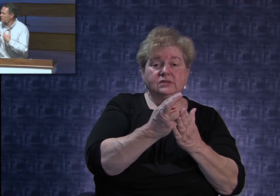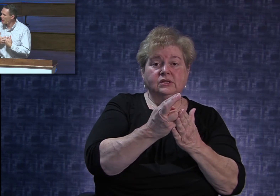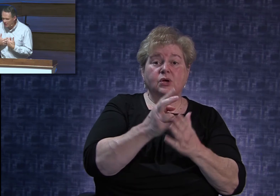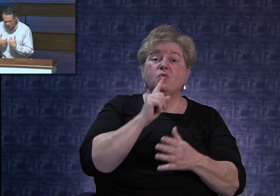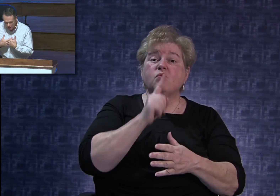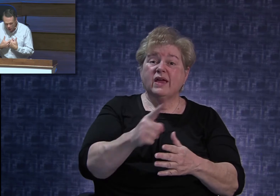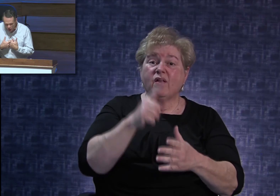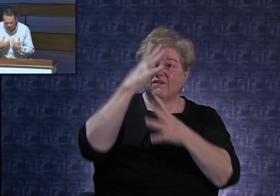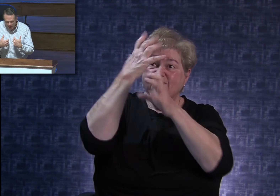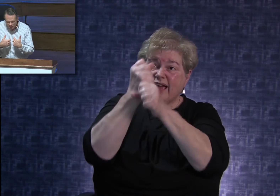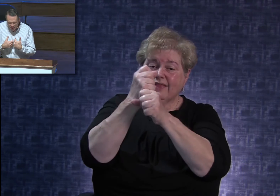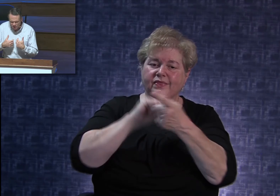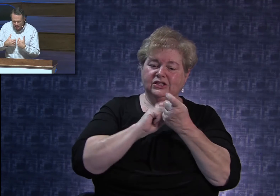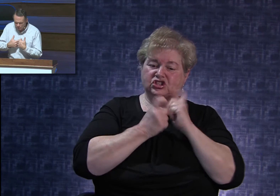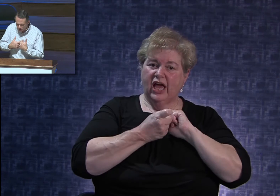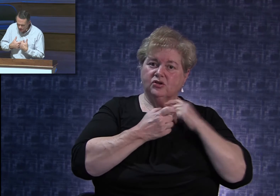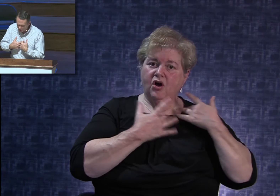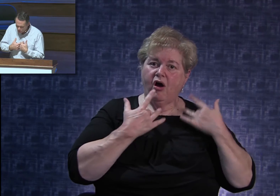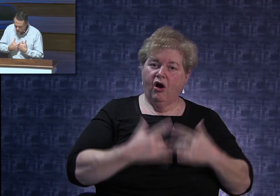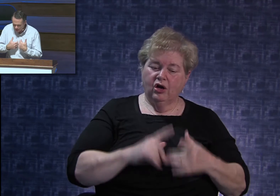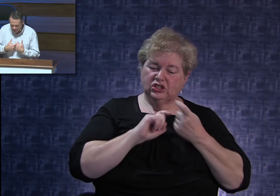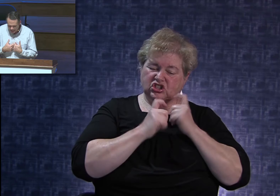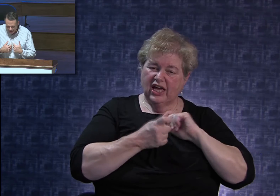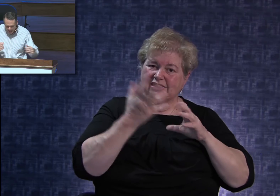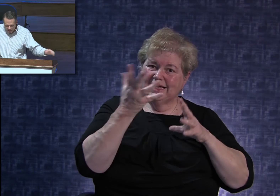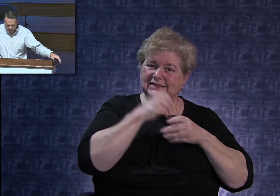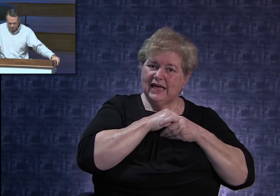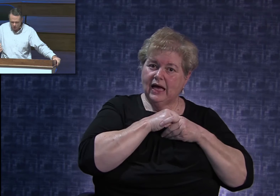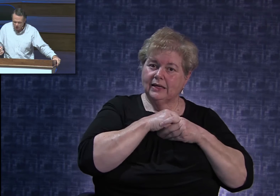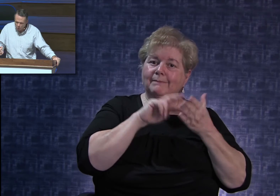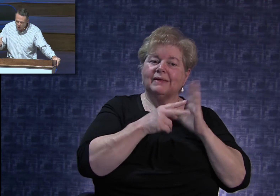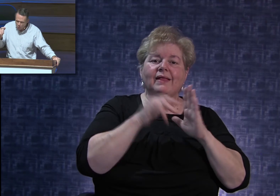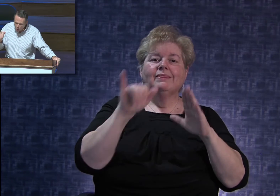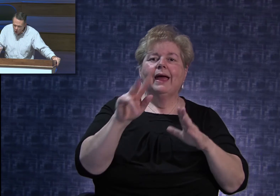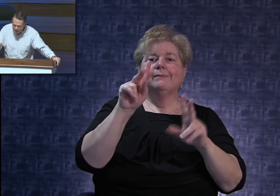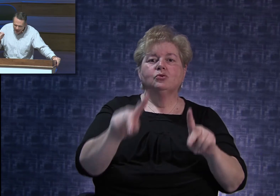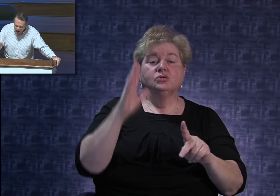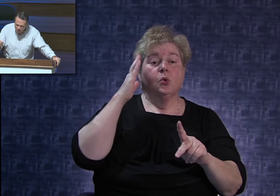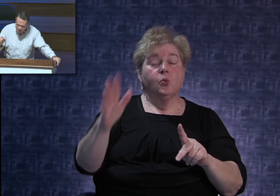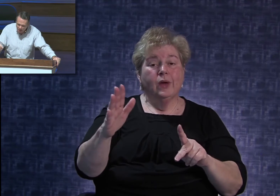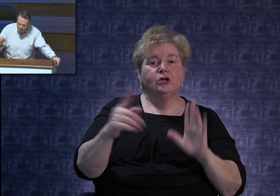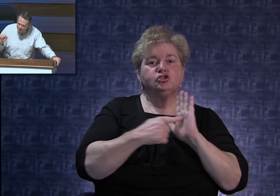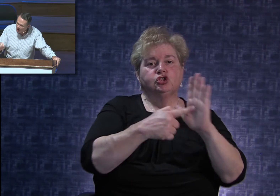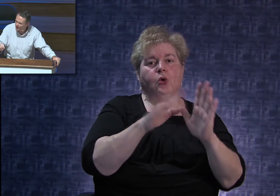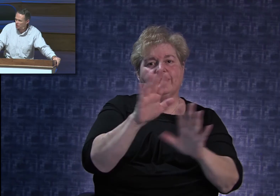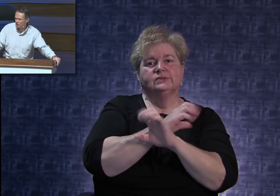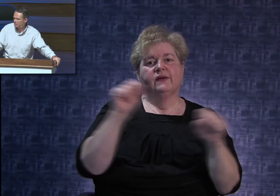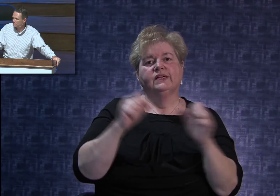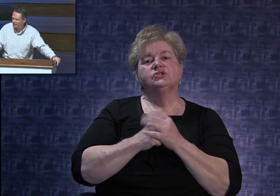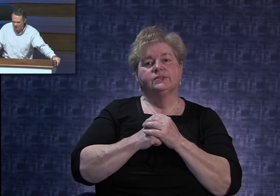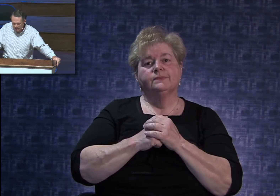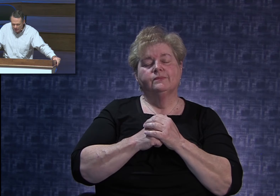faith that changes a heart, changes a person internally, means that person will work out their